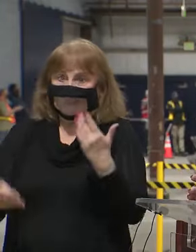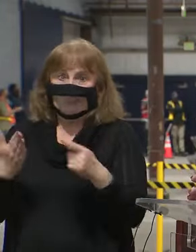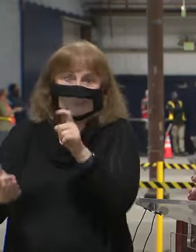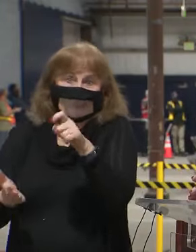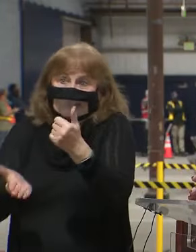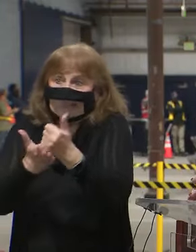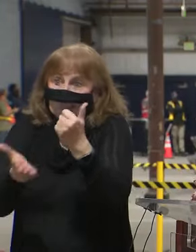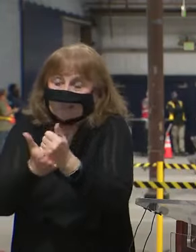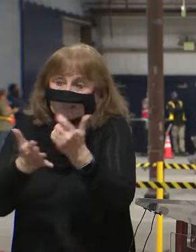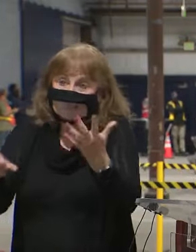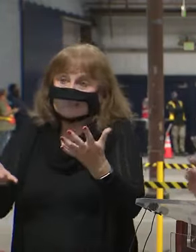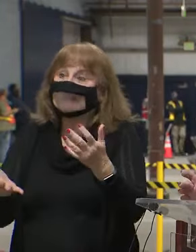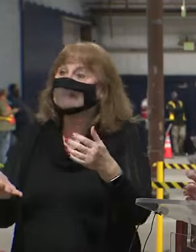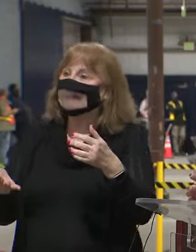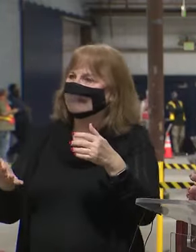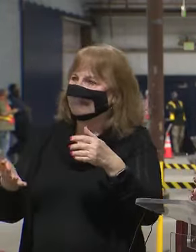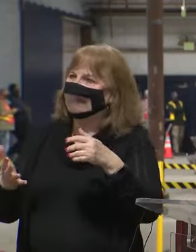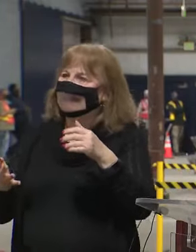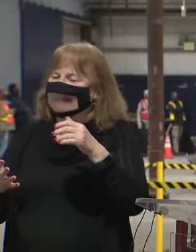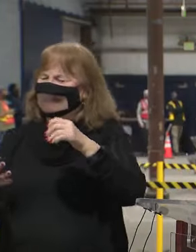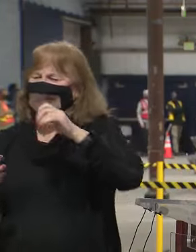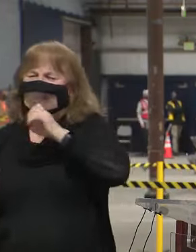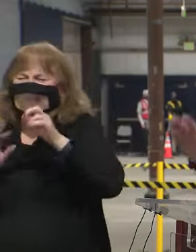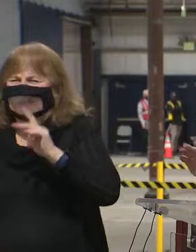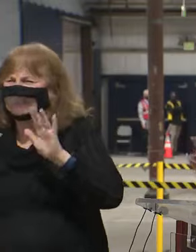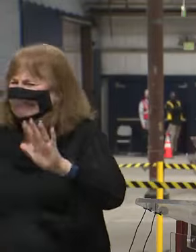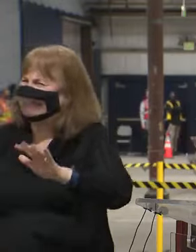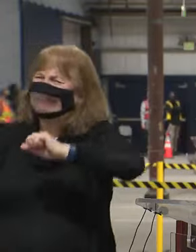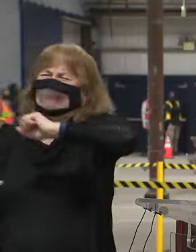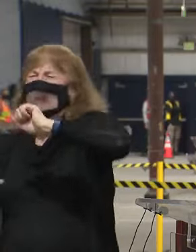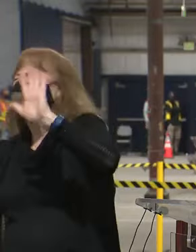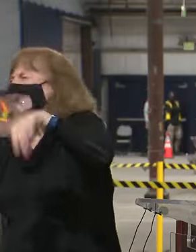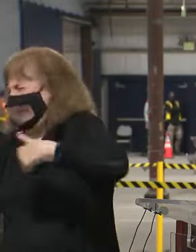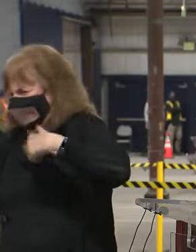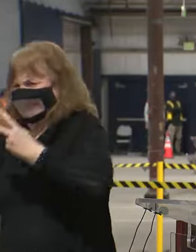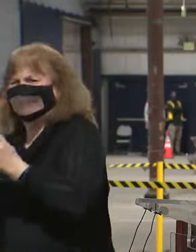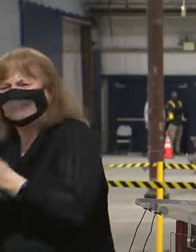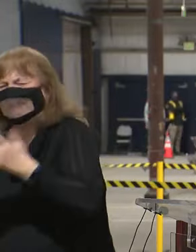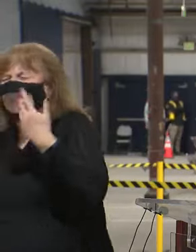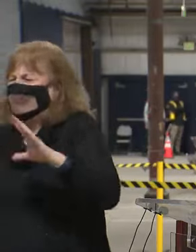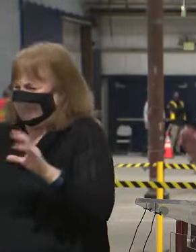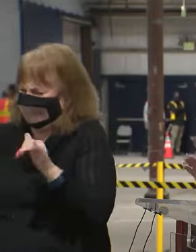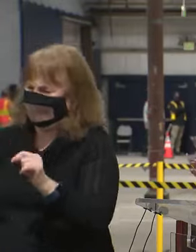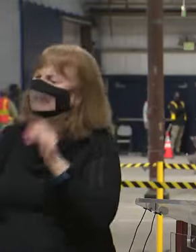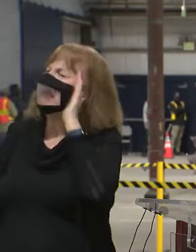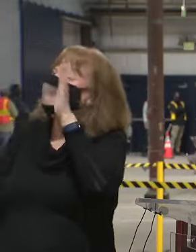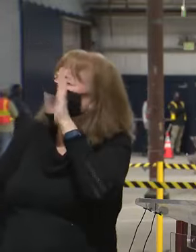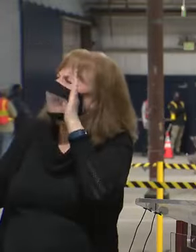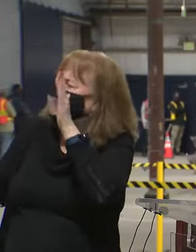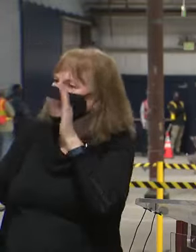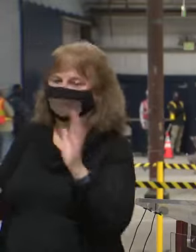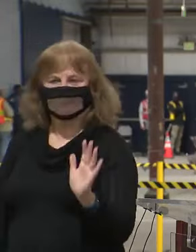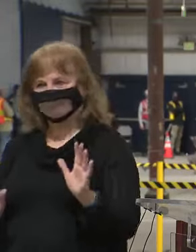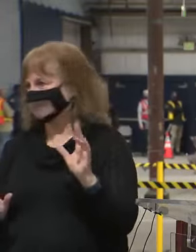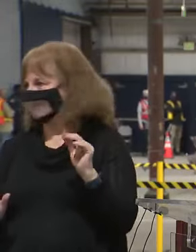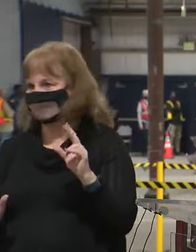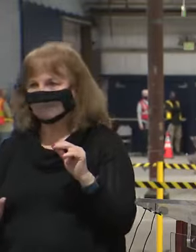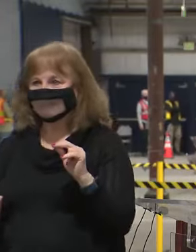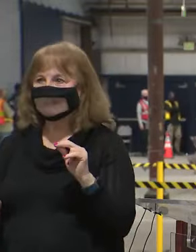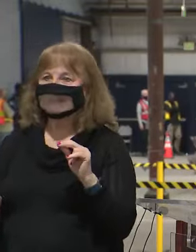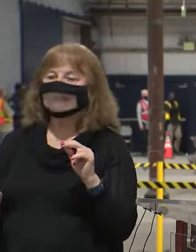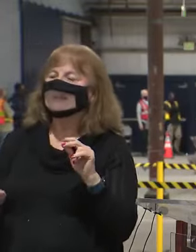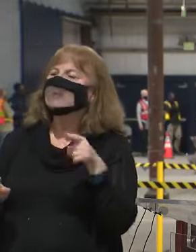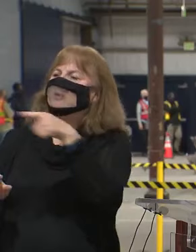need help. They'll push back. They'll tell you, oh, I'm taking care of it, or I've already done it, or I'm going to do it. Well, look over